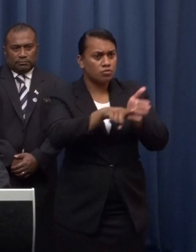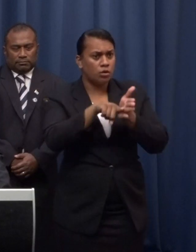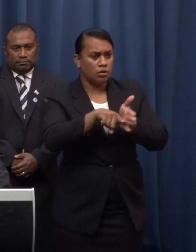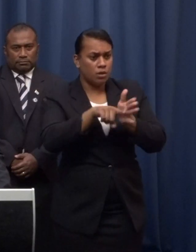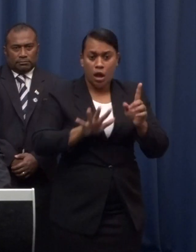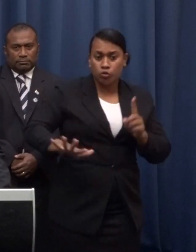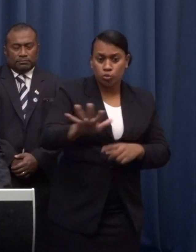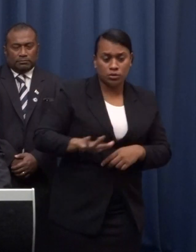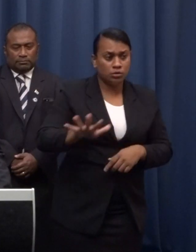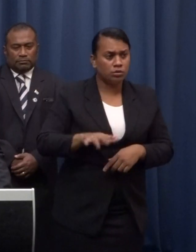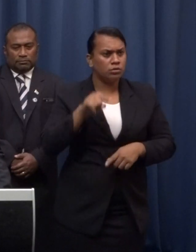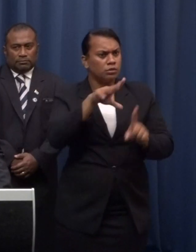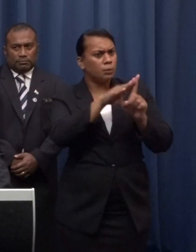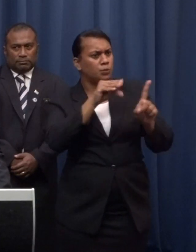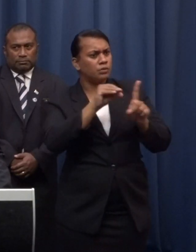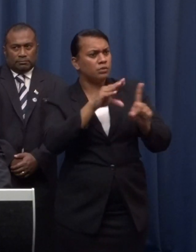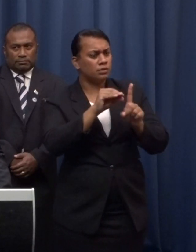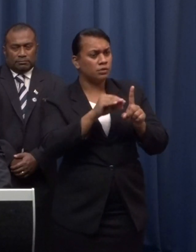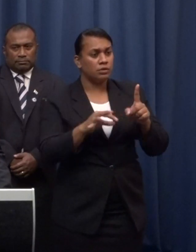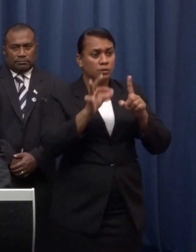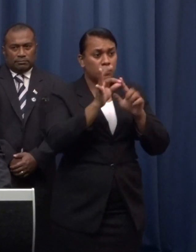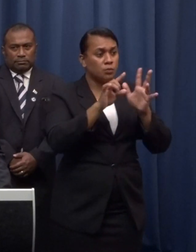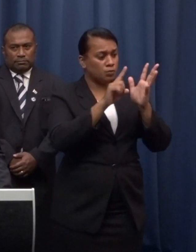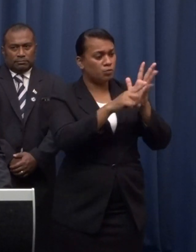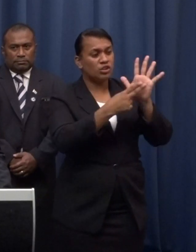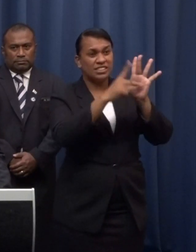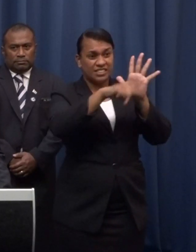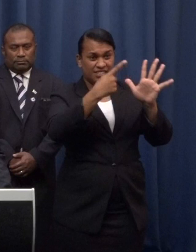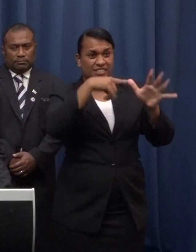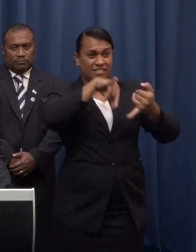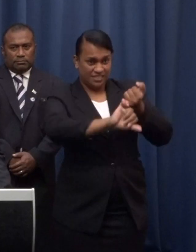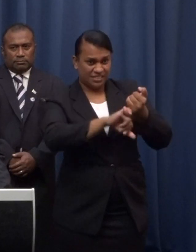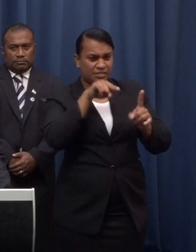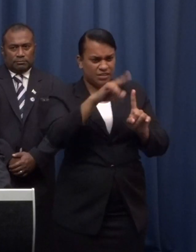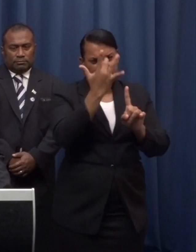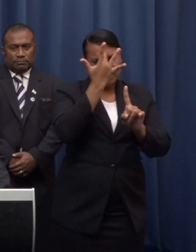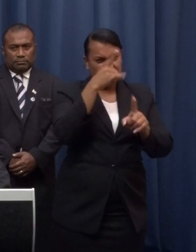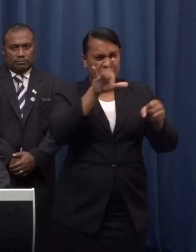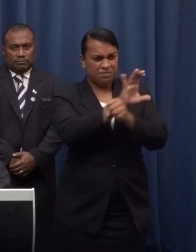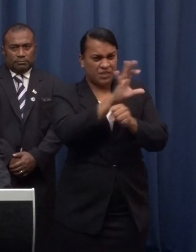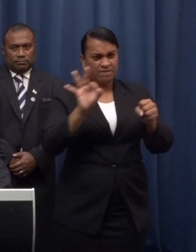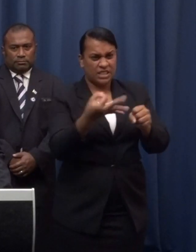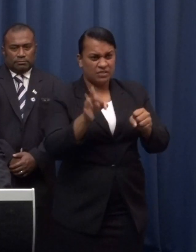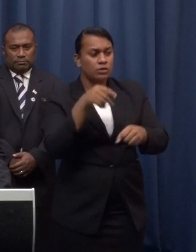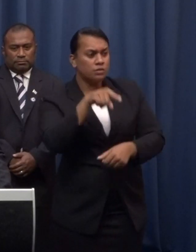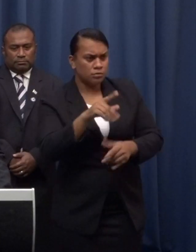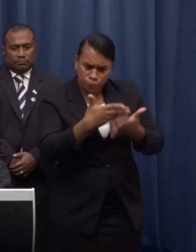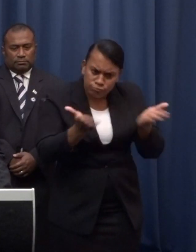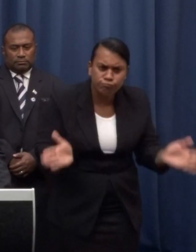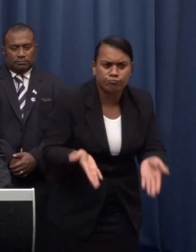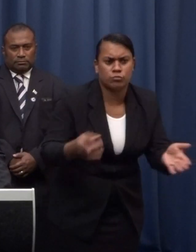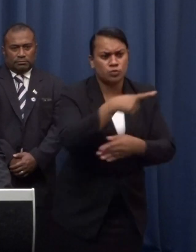example, Punja and Sons makes flour from wheat, and they'll be allowed to operate, of course, because